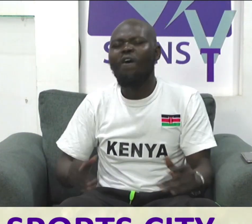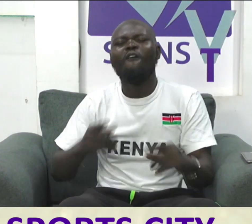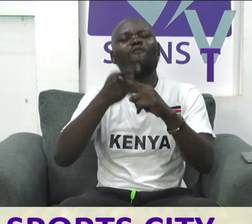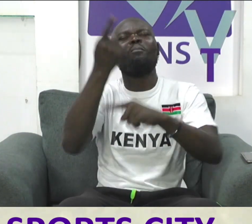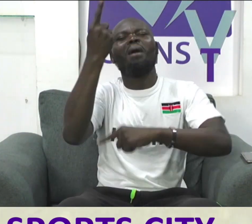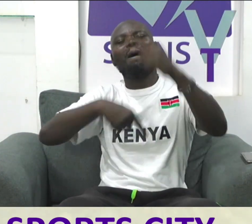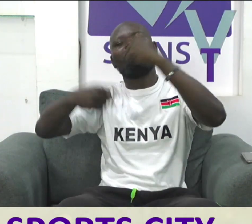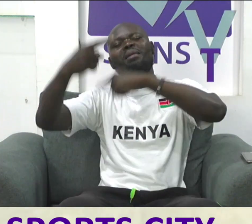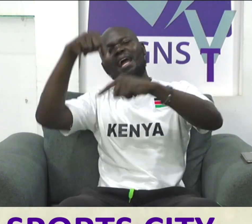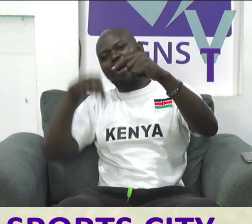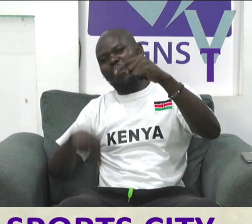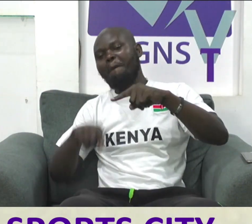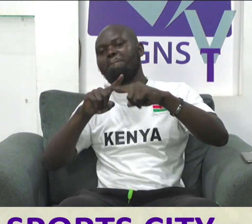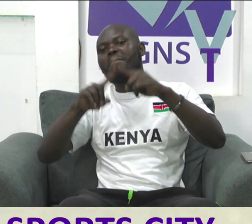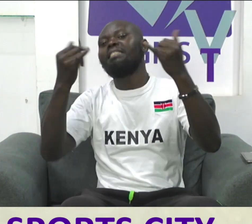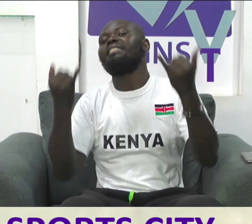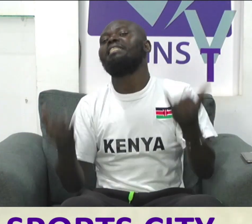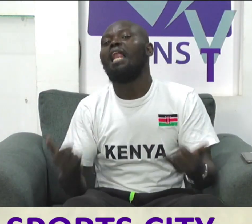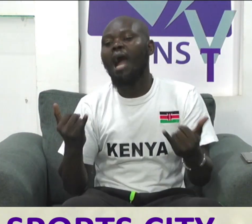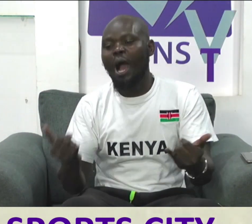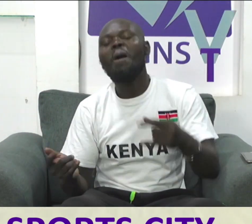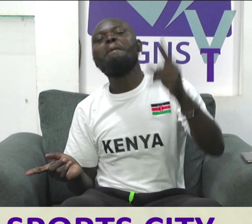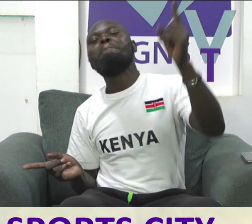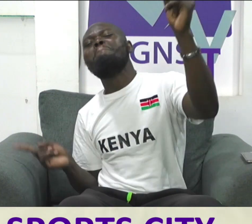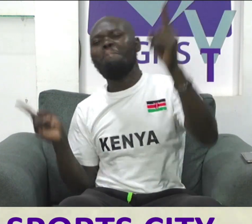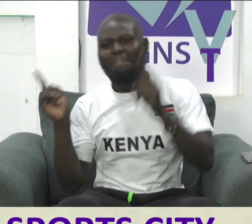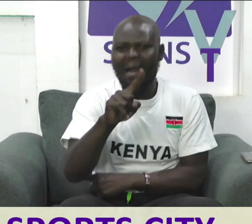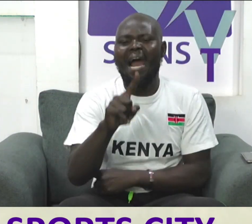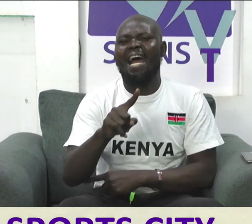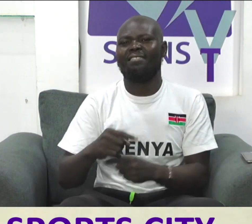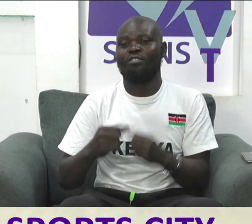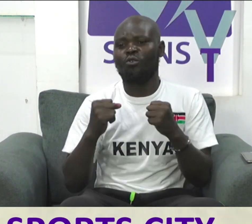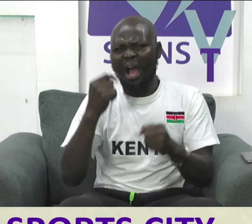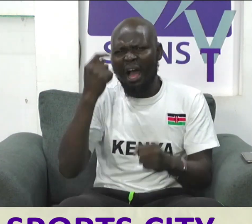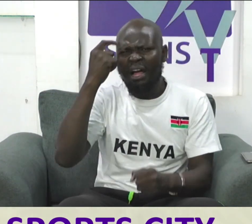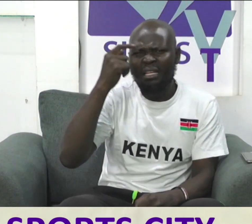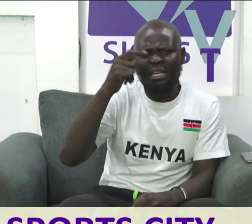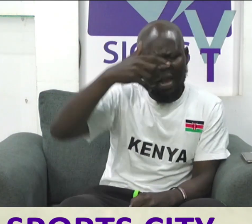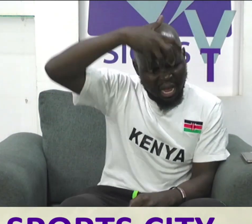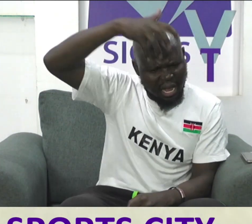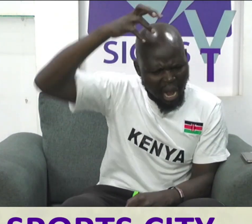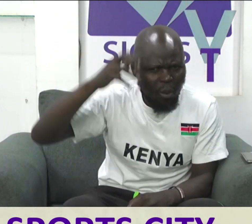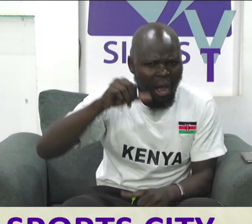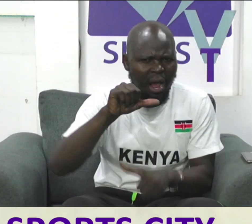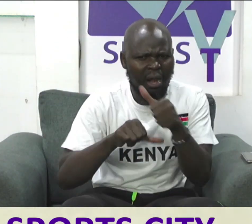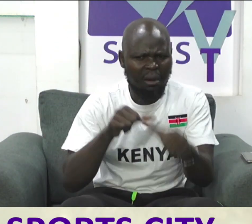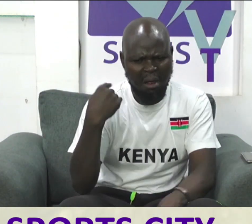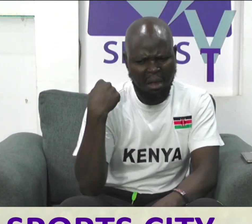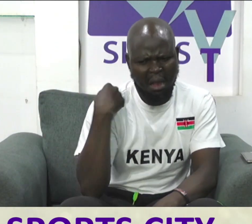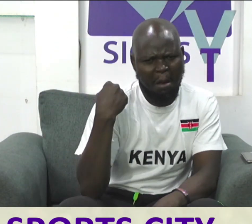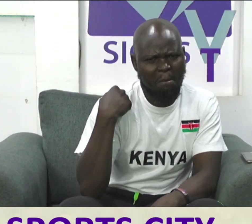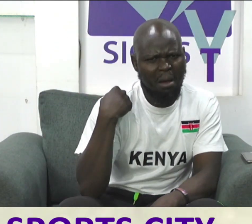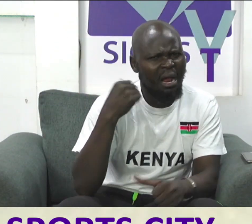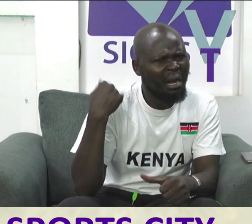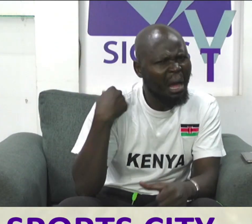because we've seen that they've been losing lots of games, but right now they're back to their winning